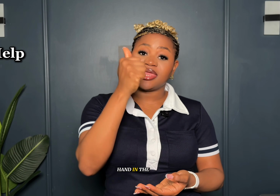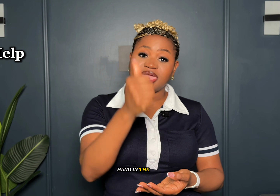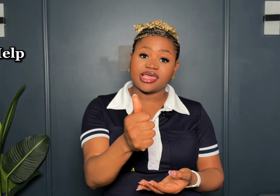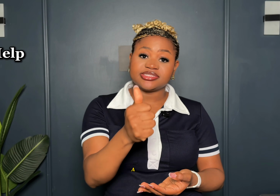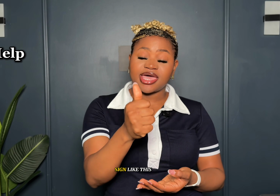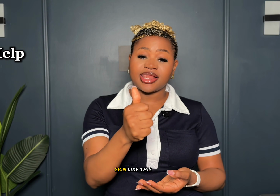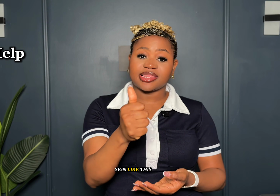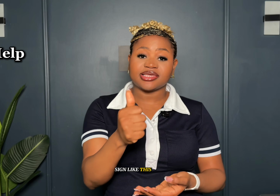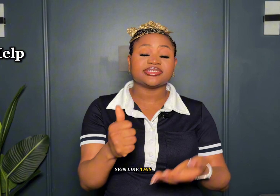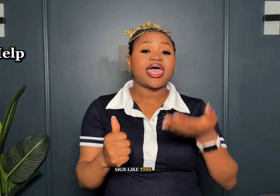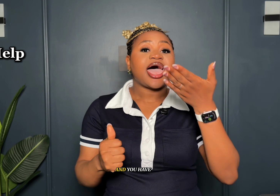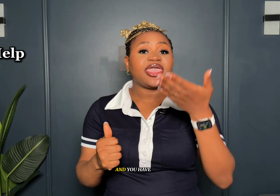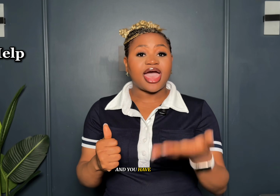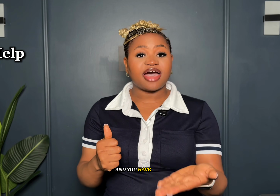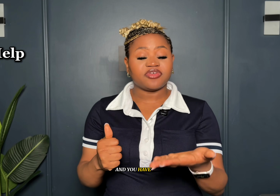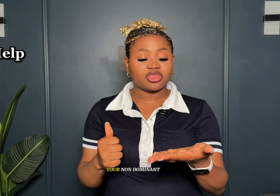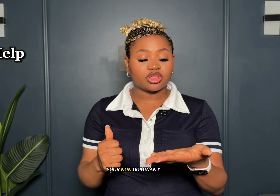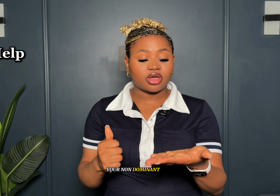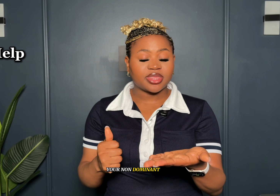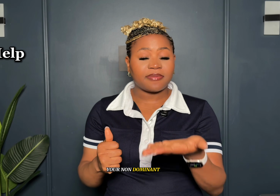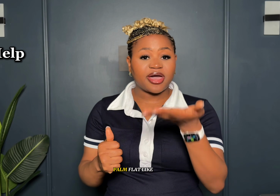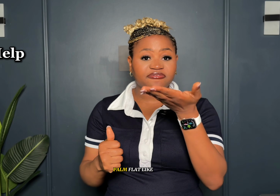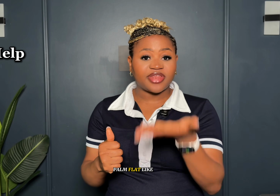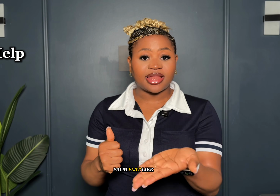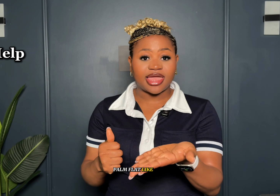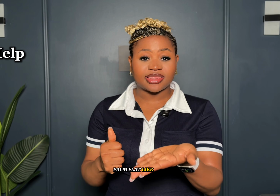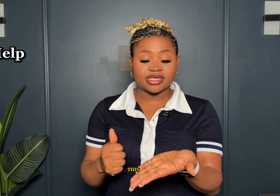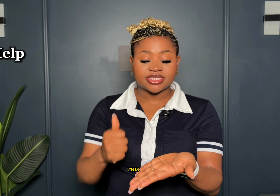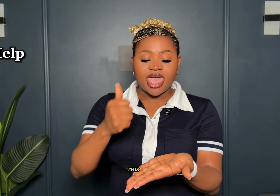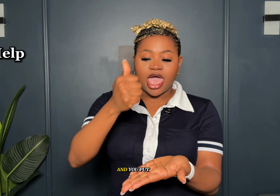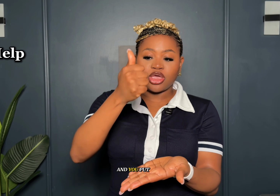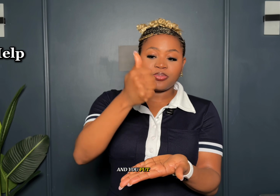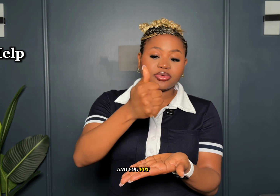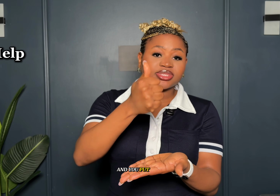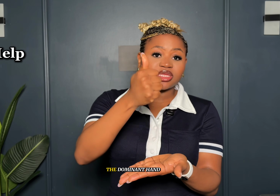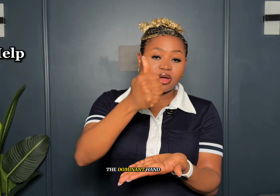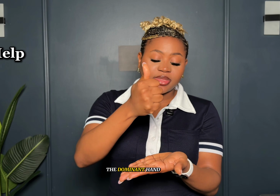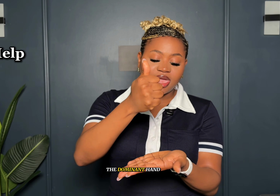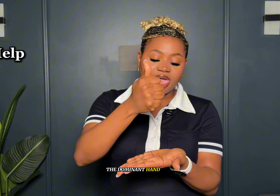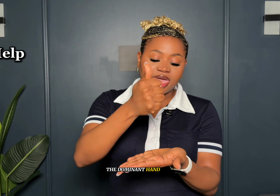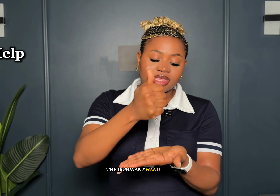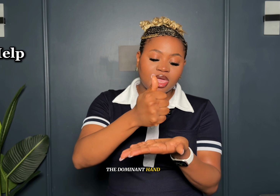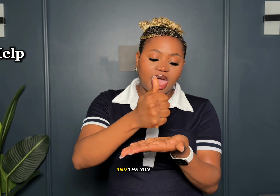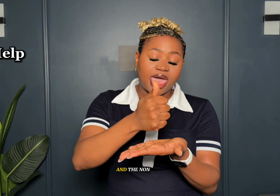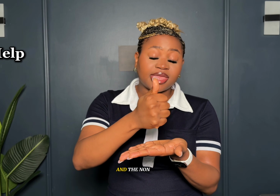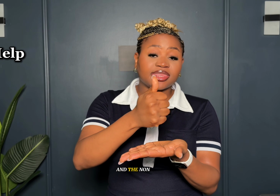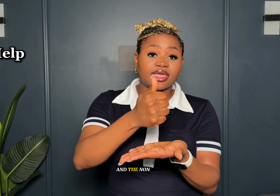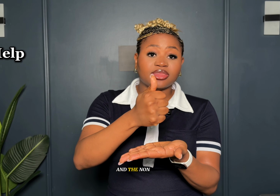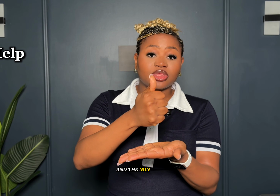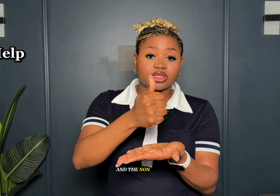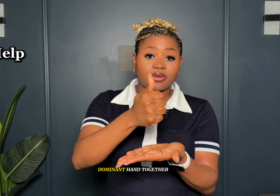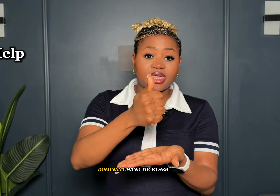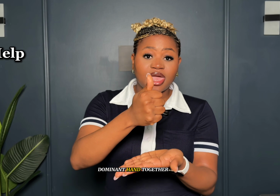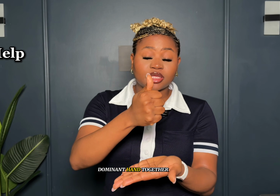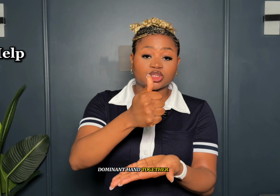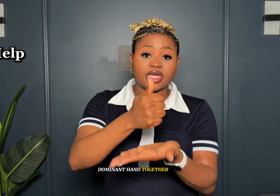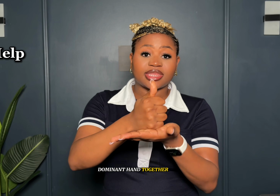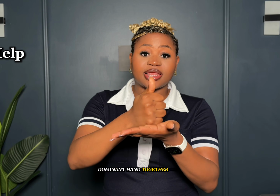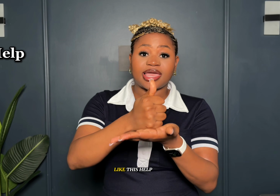A sign like this and you have your non-dominant palm flat like this and you put the dominant hand and the non-dominant hand together like